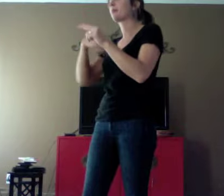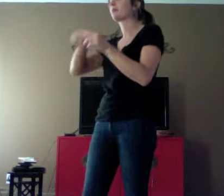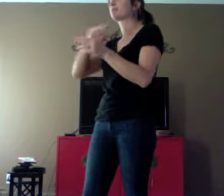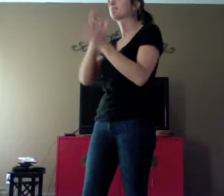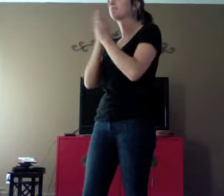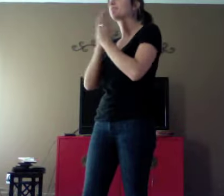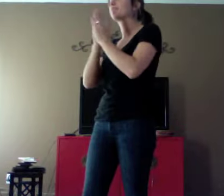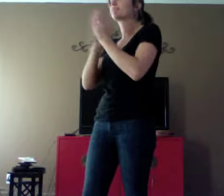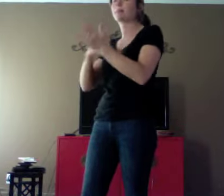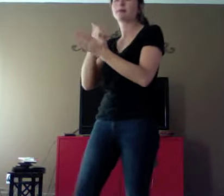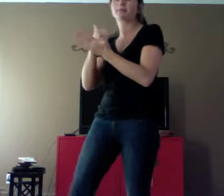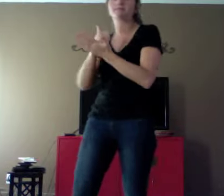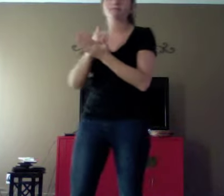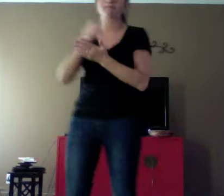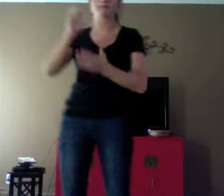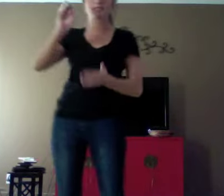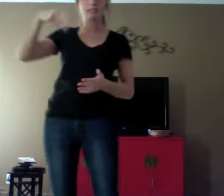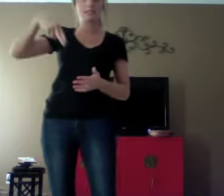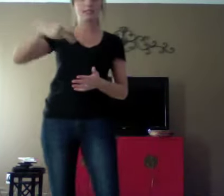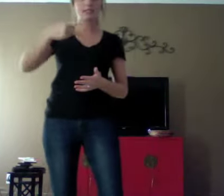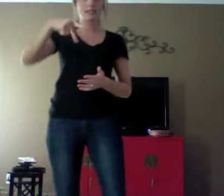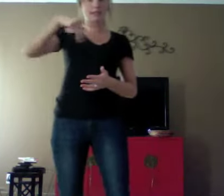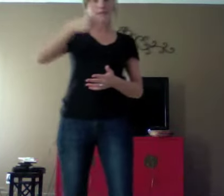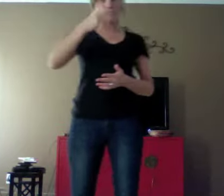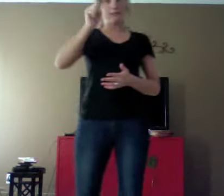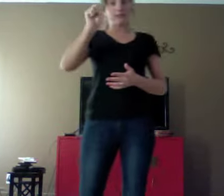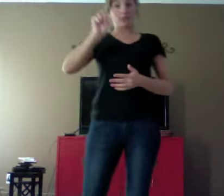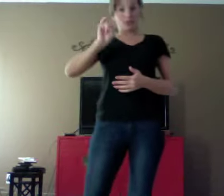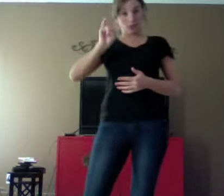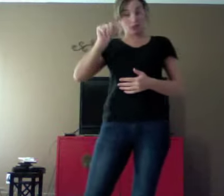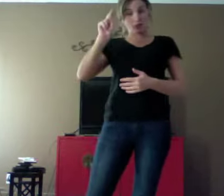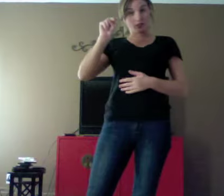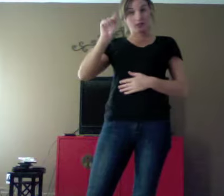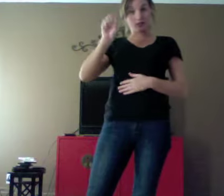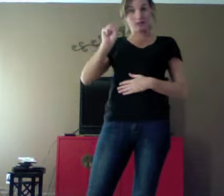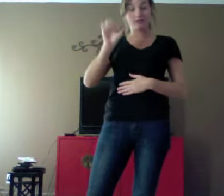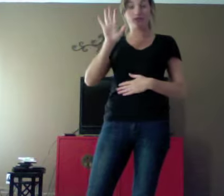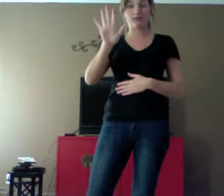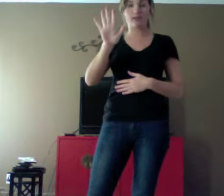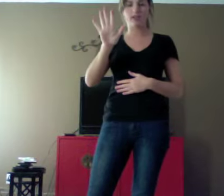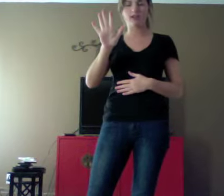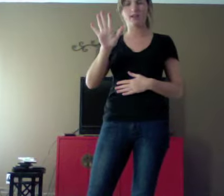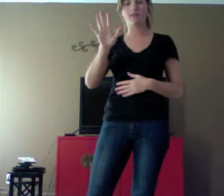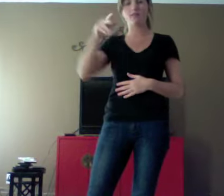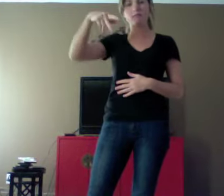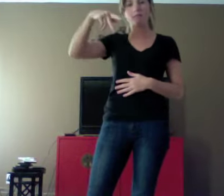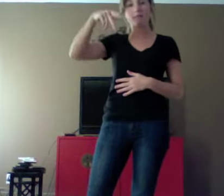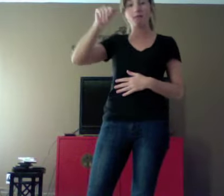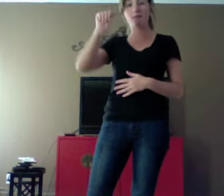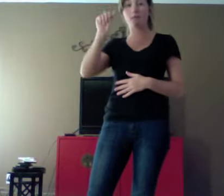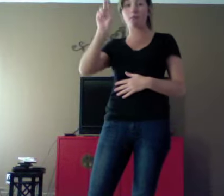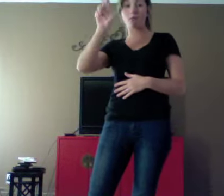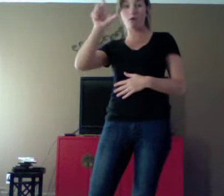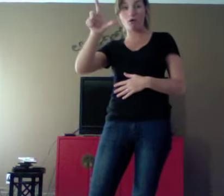in Ephesians 5, Paul is addressing both the wife and the husband. But I really do believe he is emphasizing the role of the